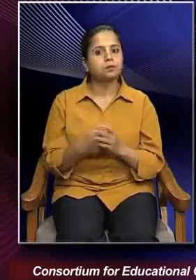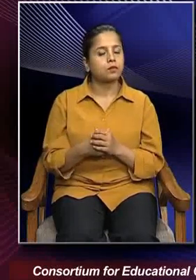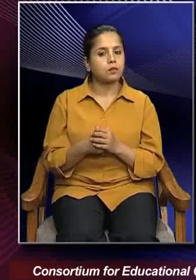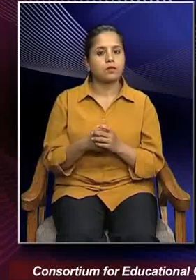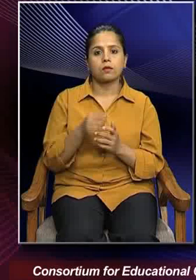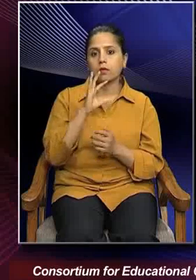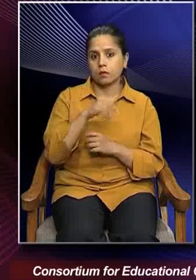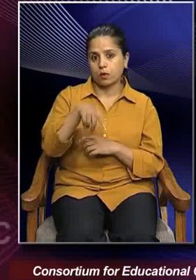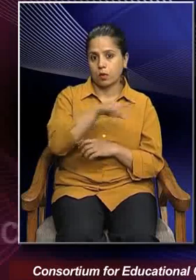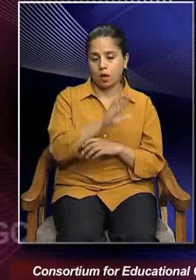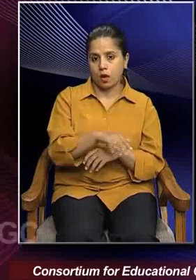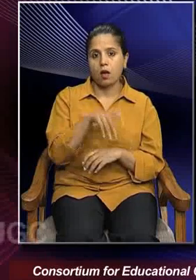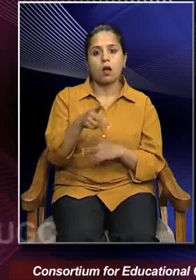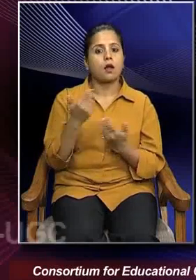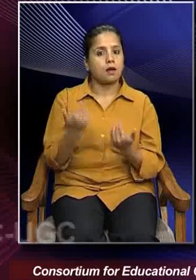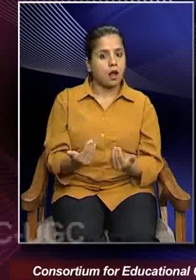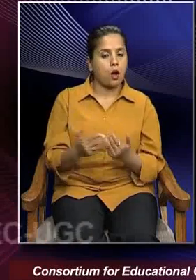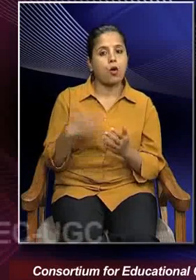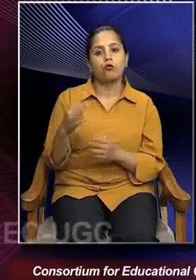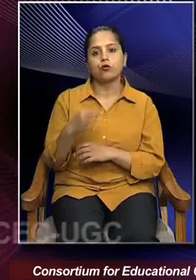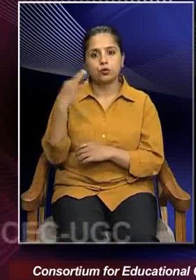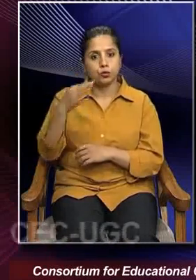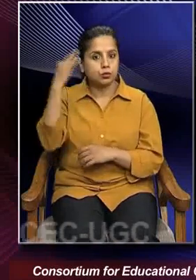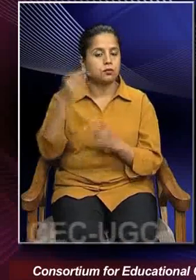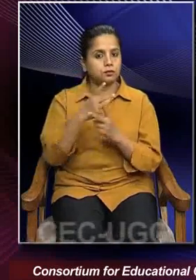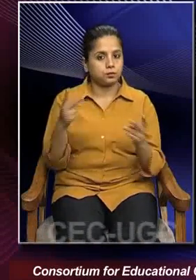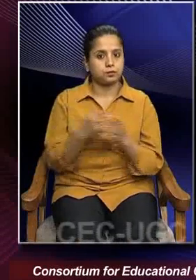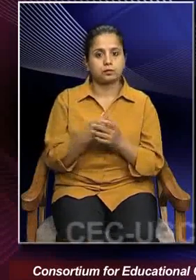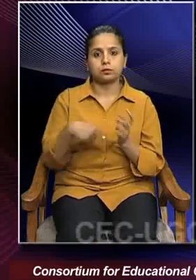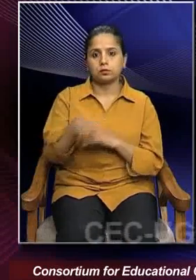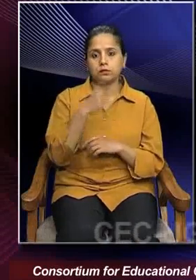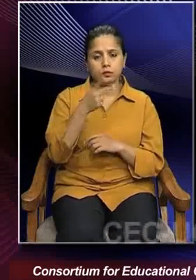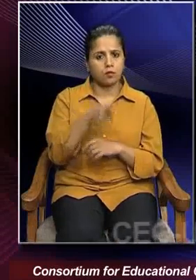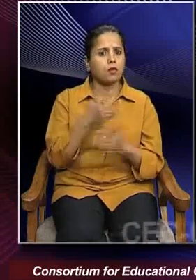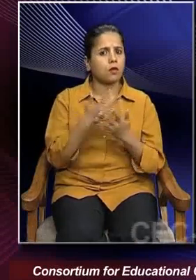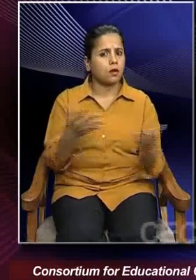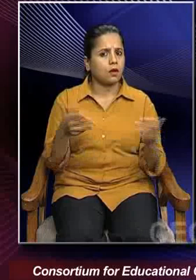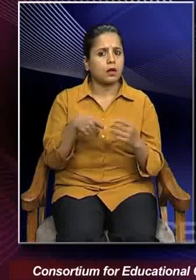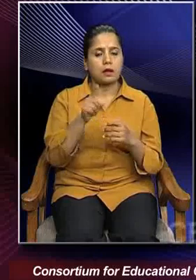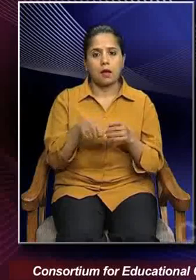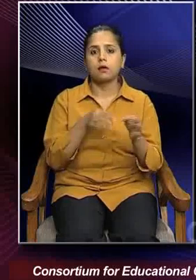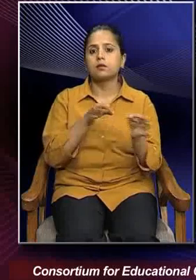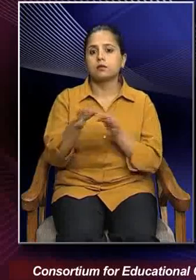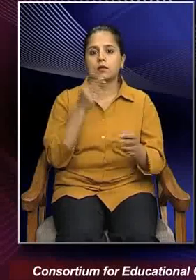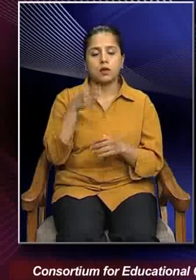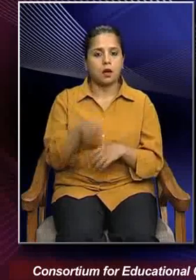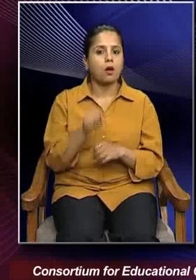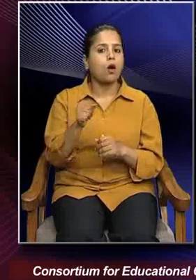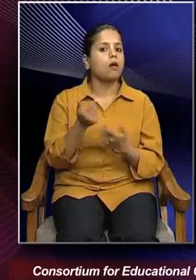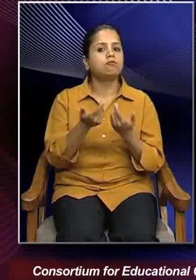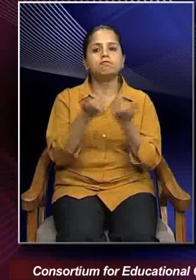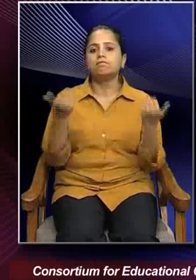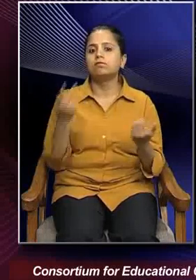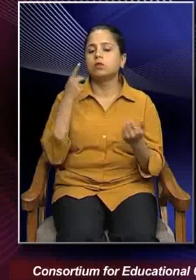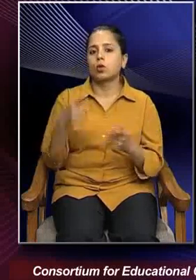actual or potential, present or future. Nor can the substance be defined apart from